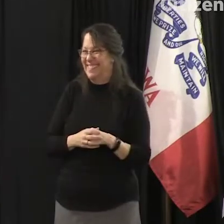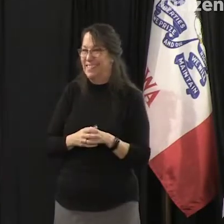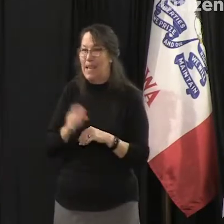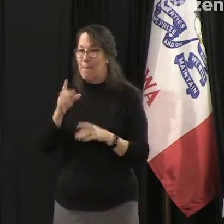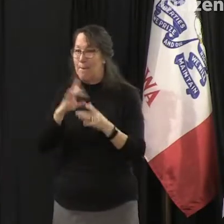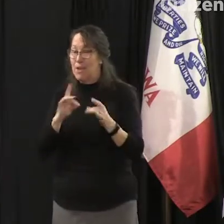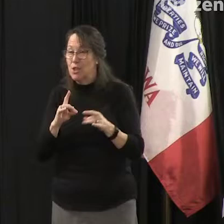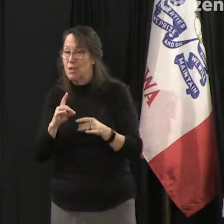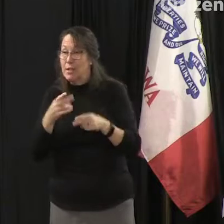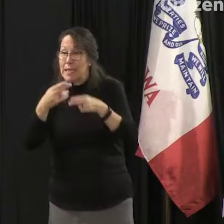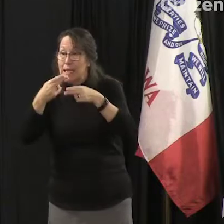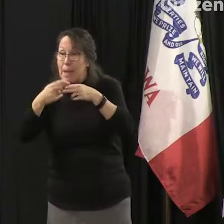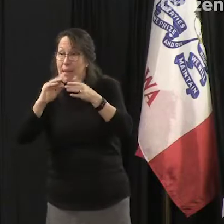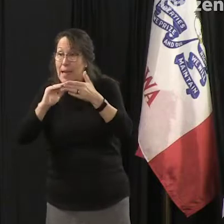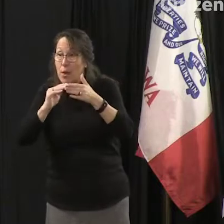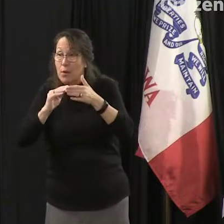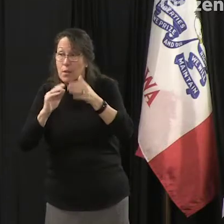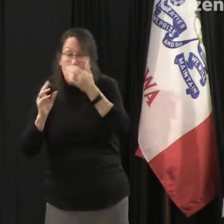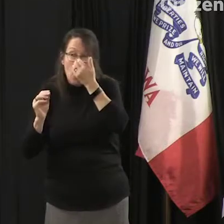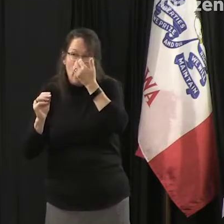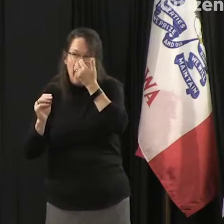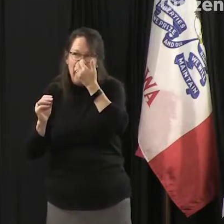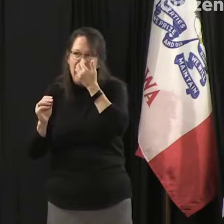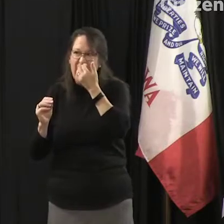Did I mention the name of the town she's from?